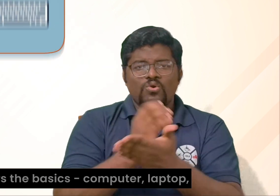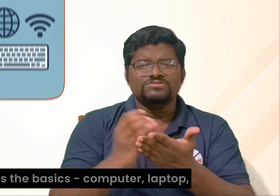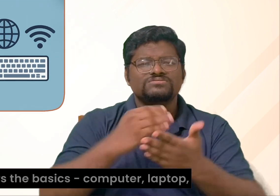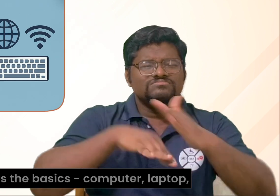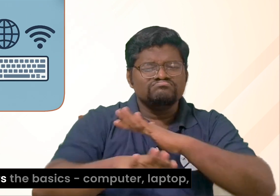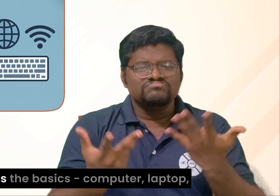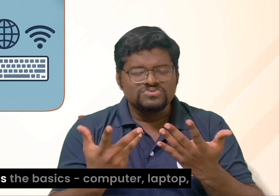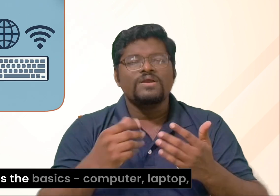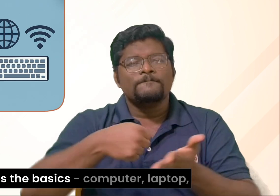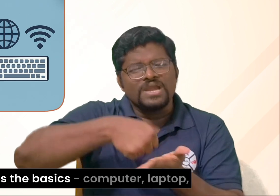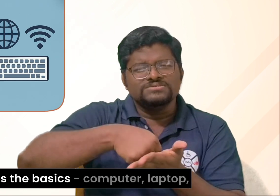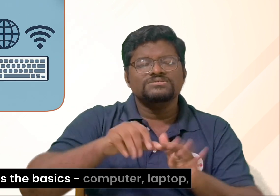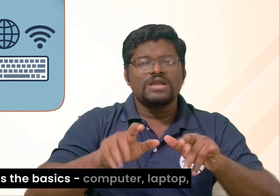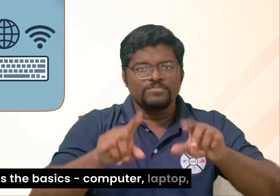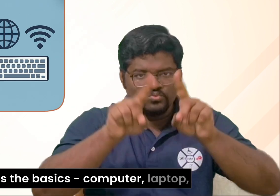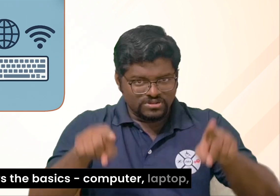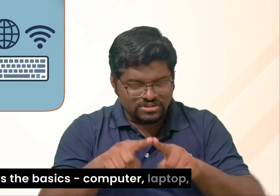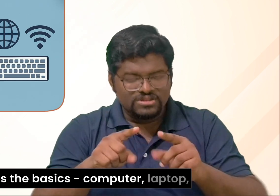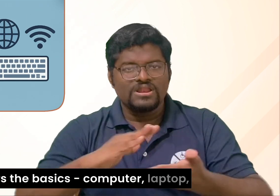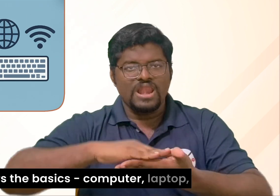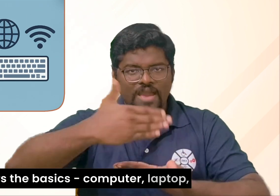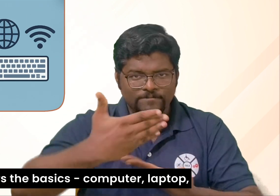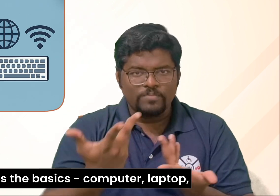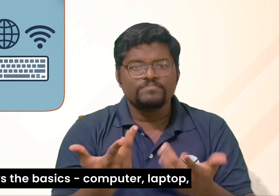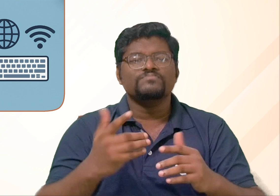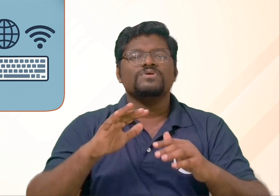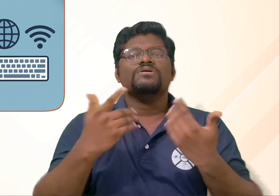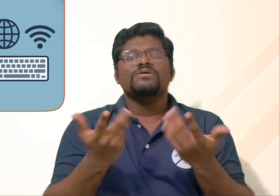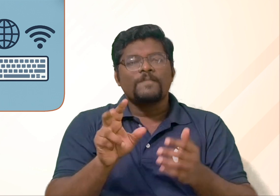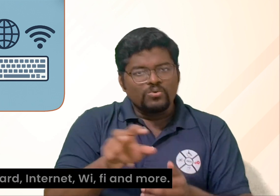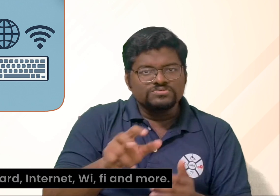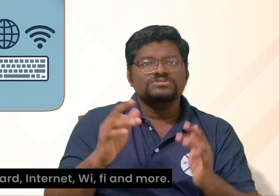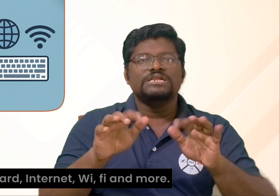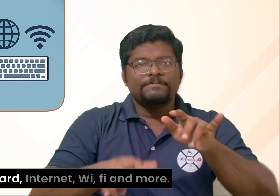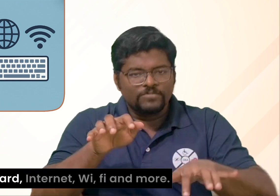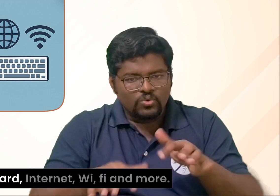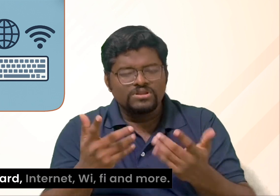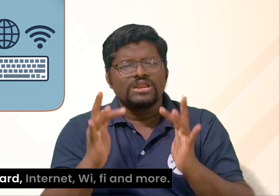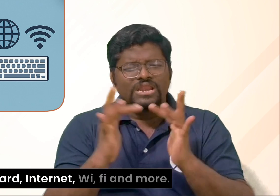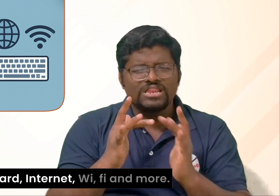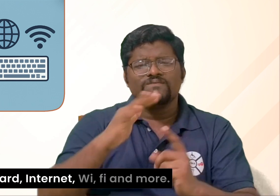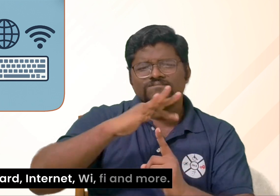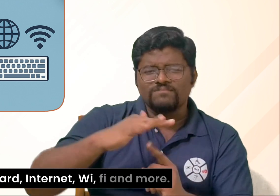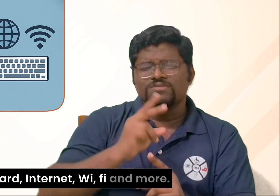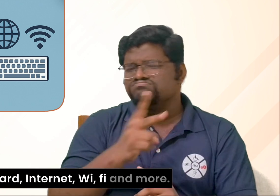This course covers the basics: computer, laptop, mouse, keyboard, internet, Wi-Fi and